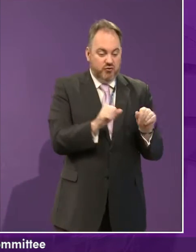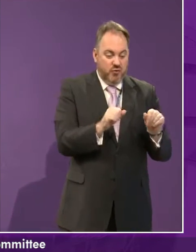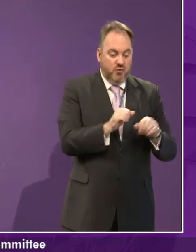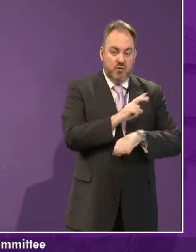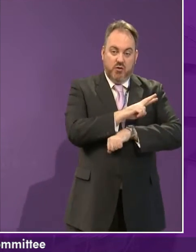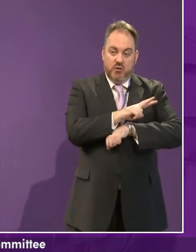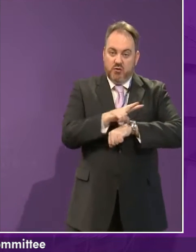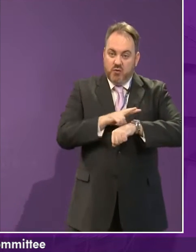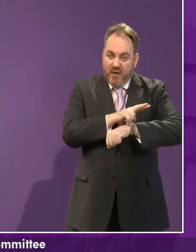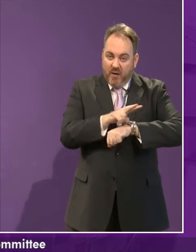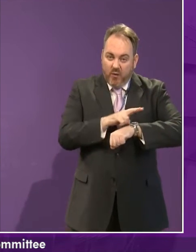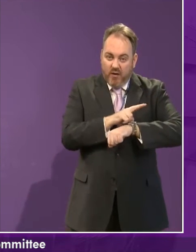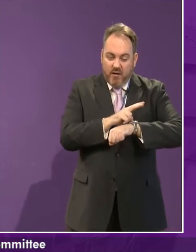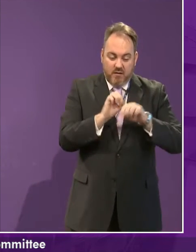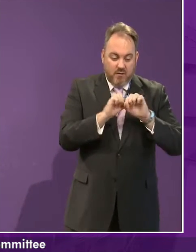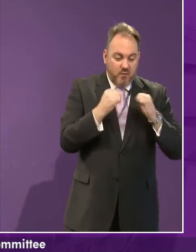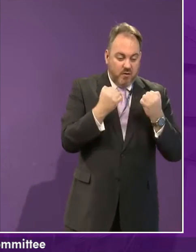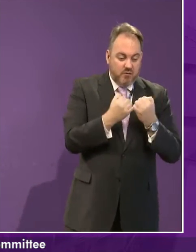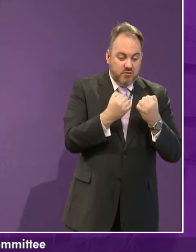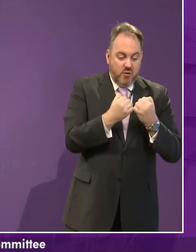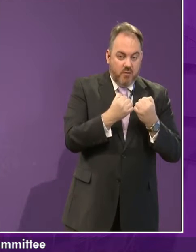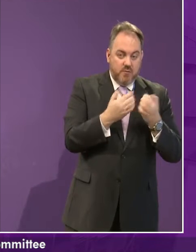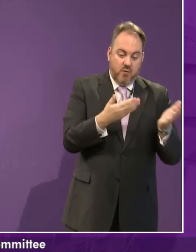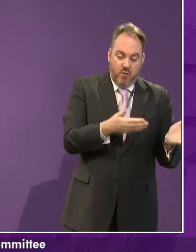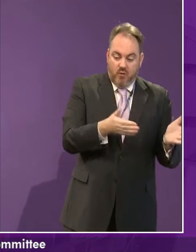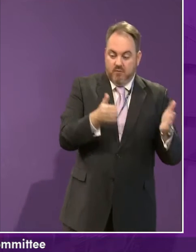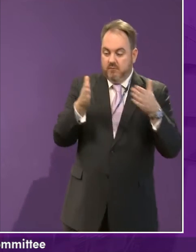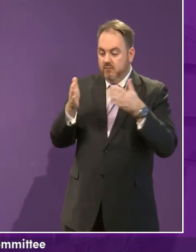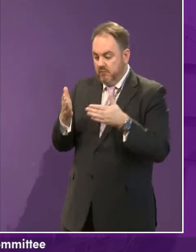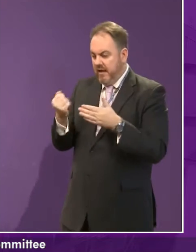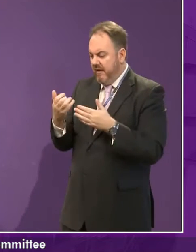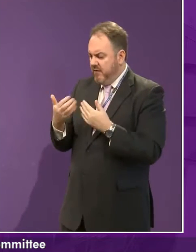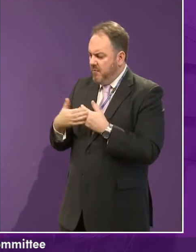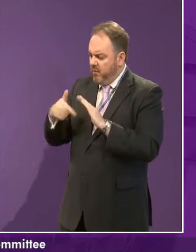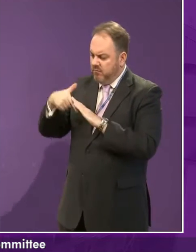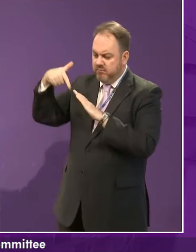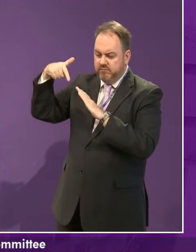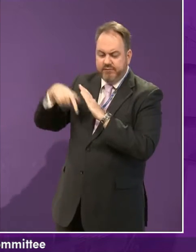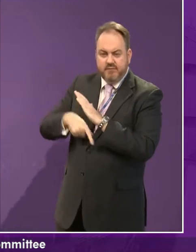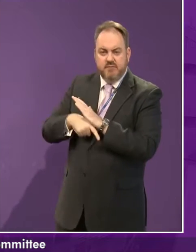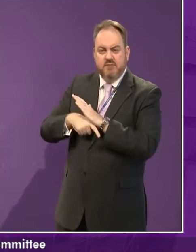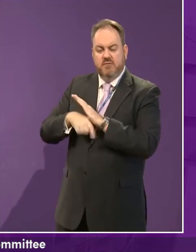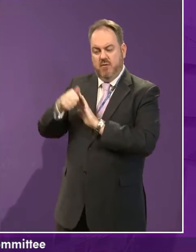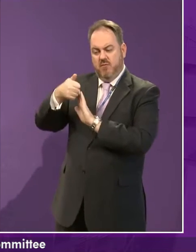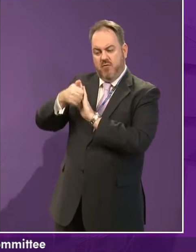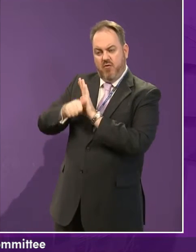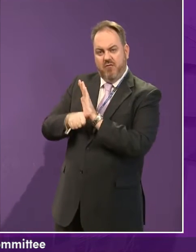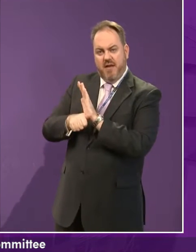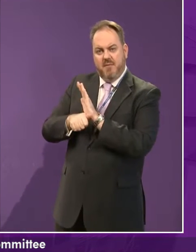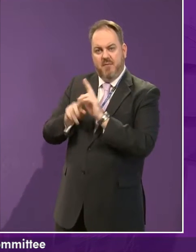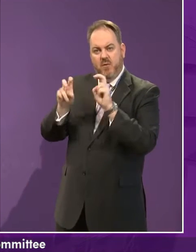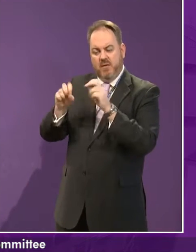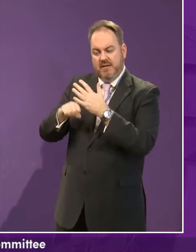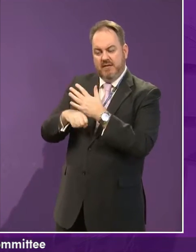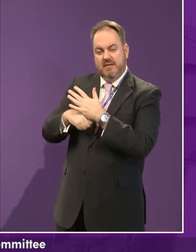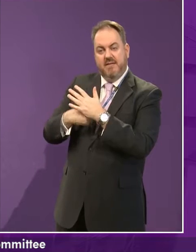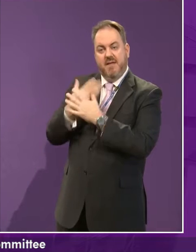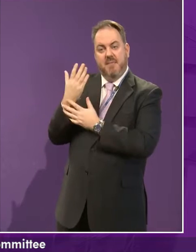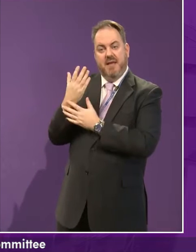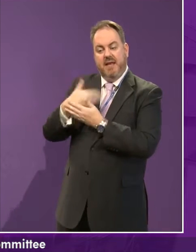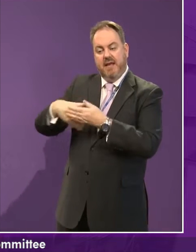2-hour workshops to there is a more in-depth programme called Developing an Inclusive